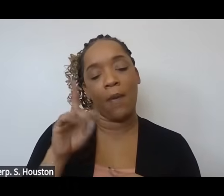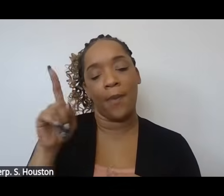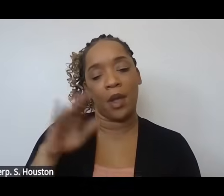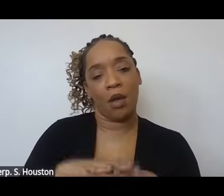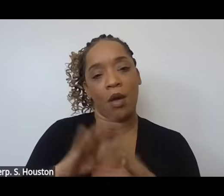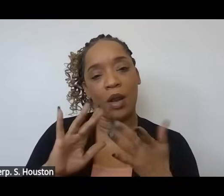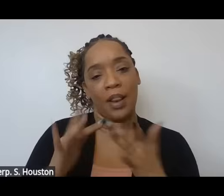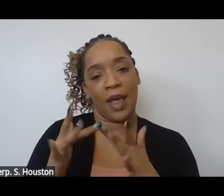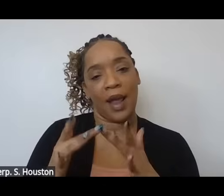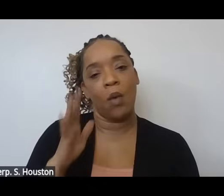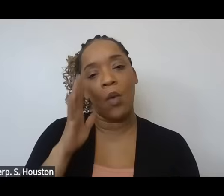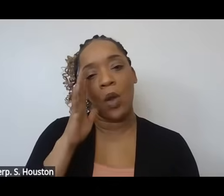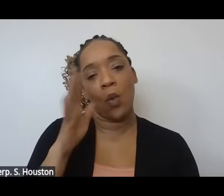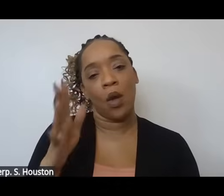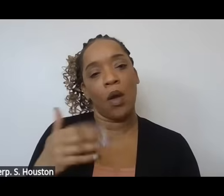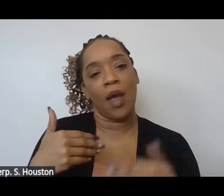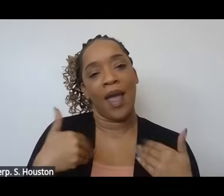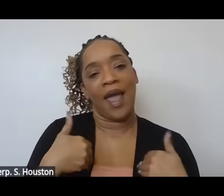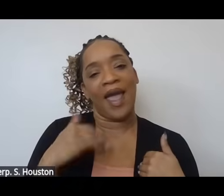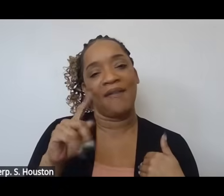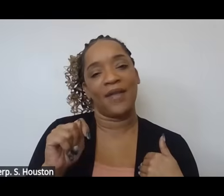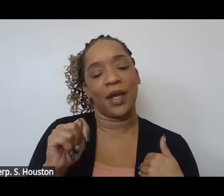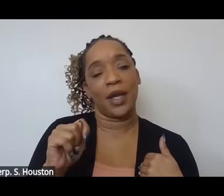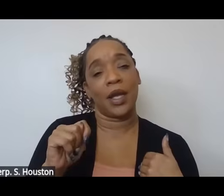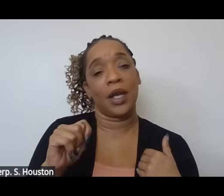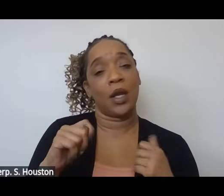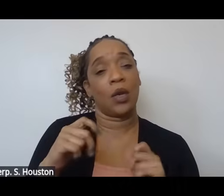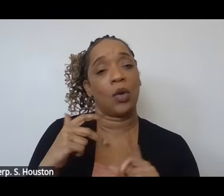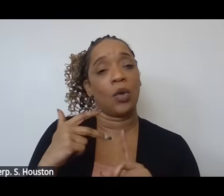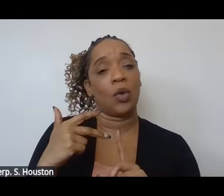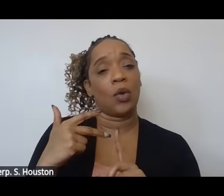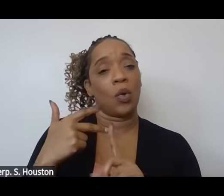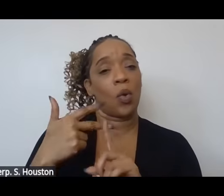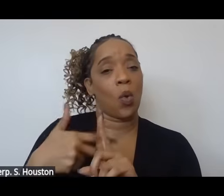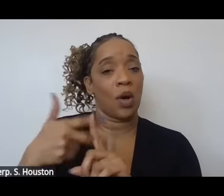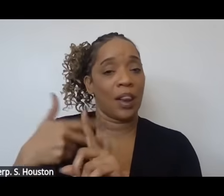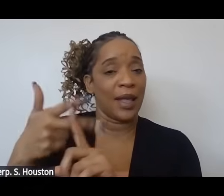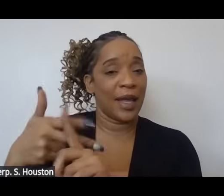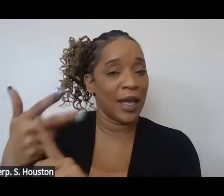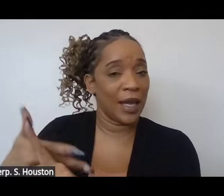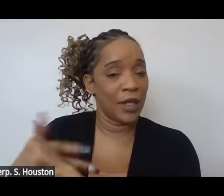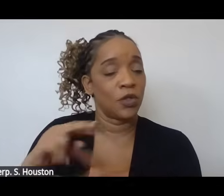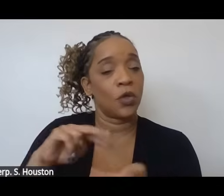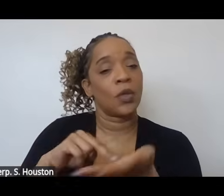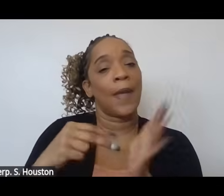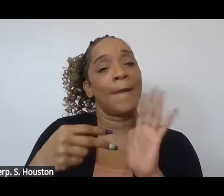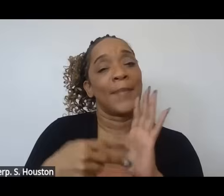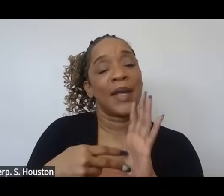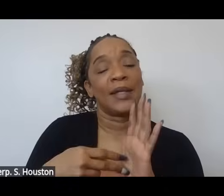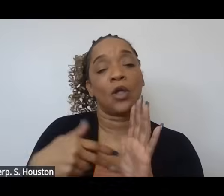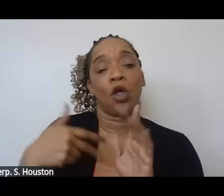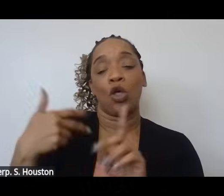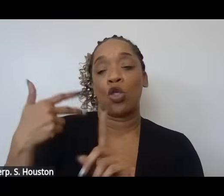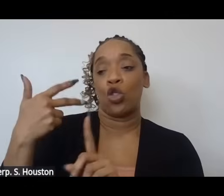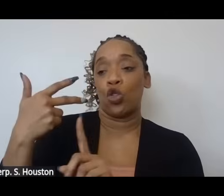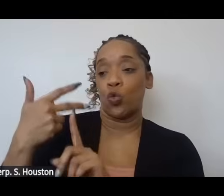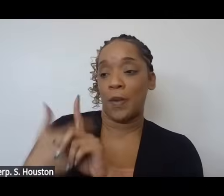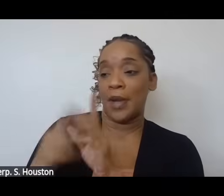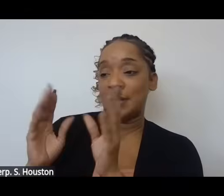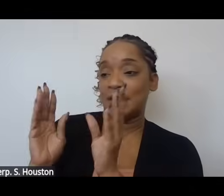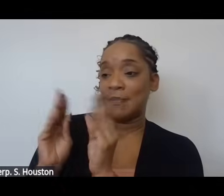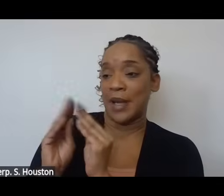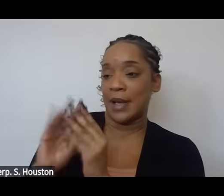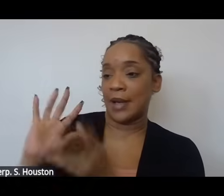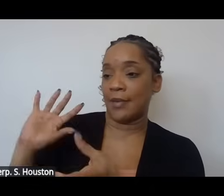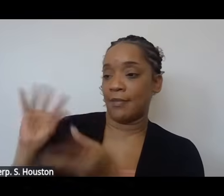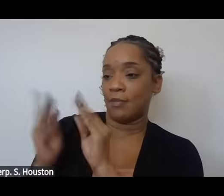quarterly. So we will have the next basically 3 months worth of meetings at any given time on the website. And the reason for that